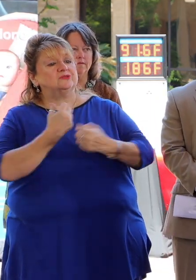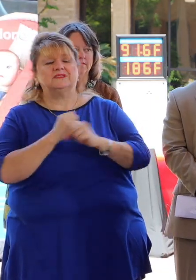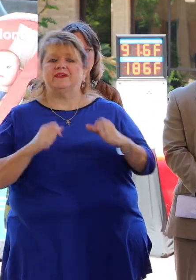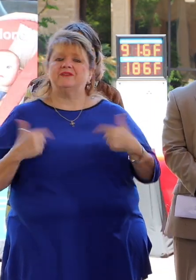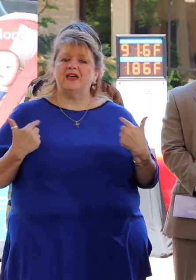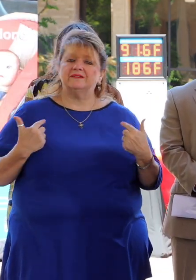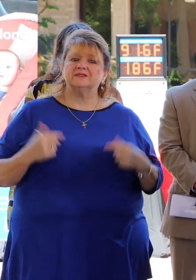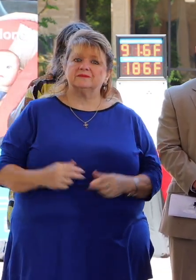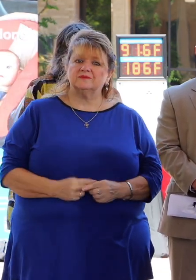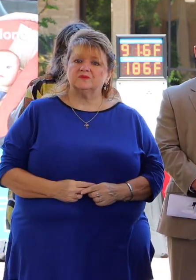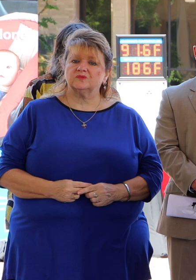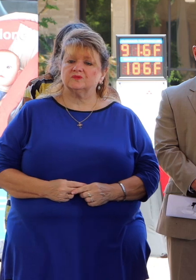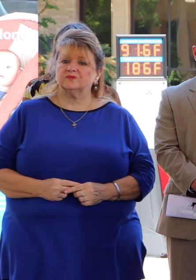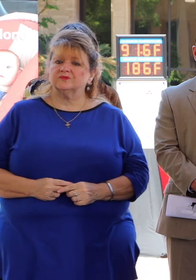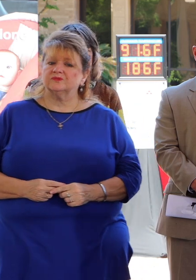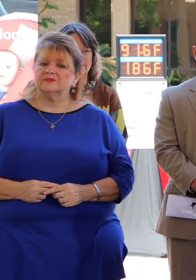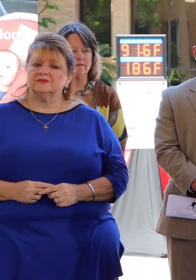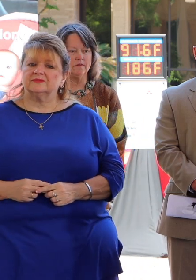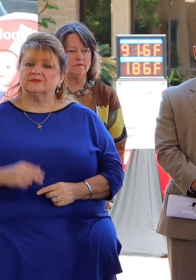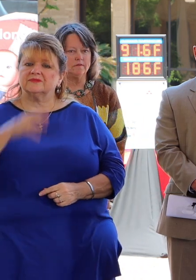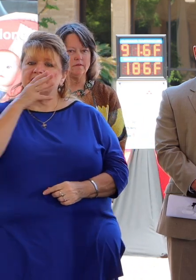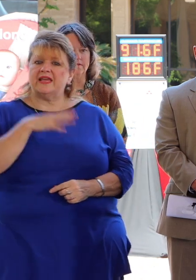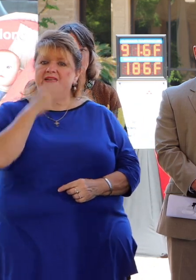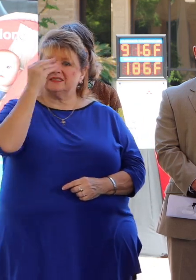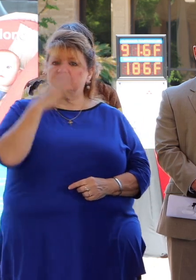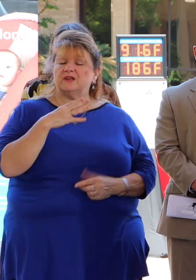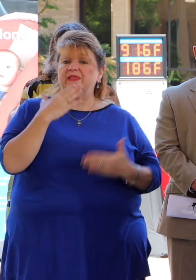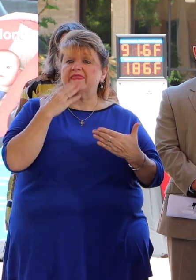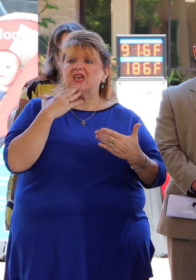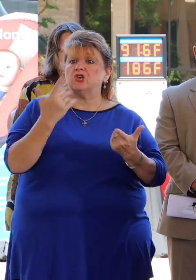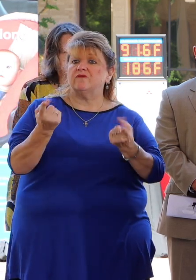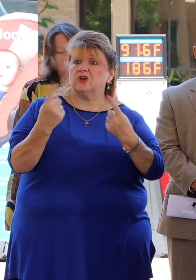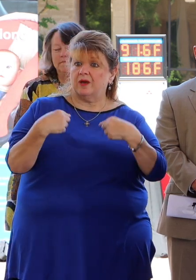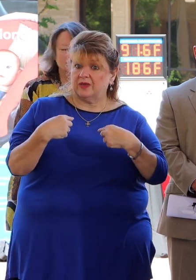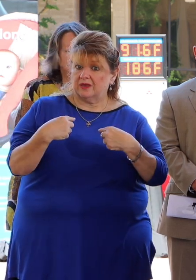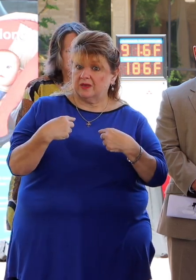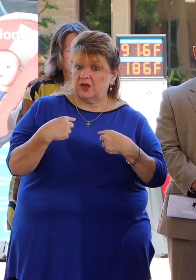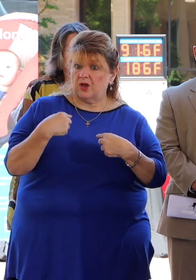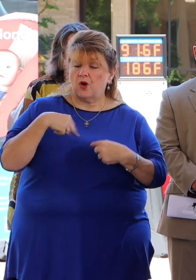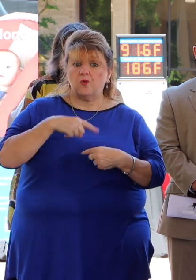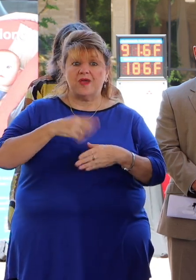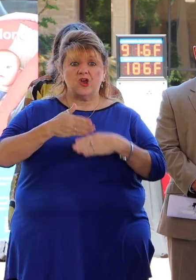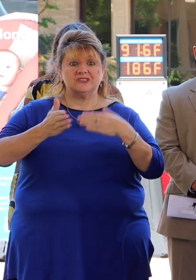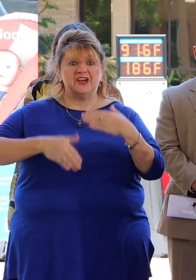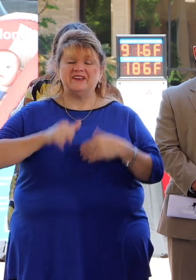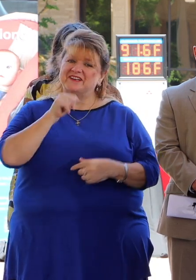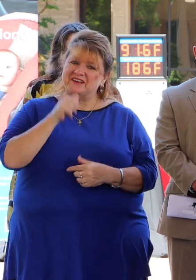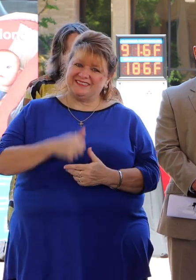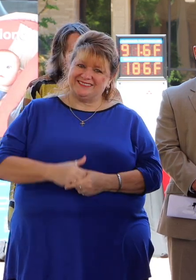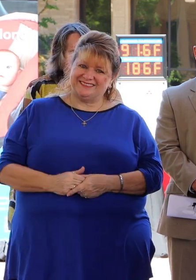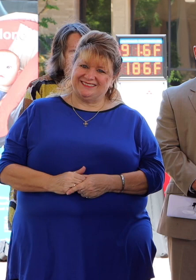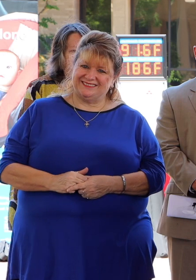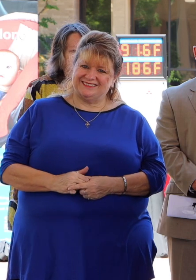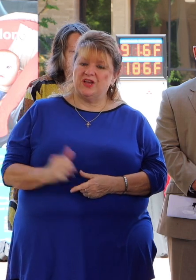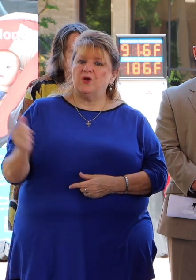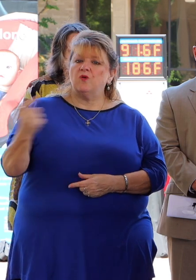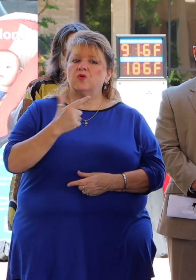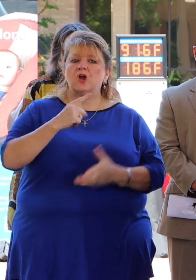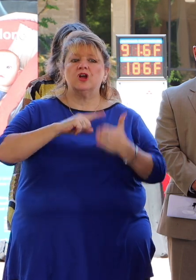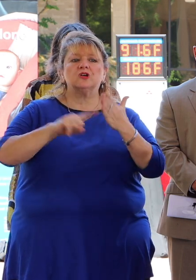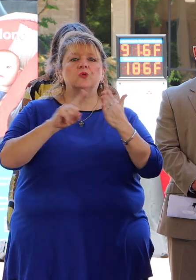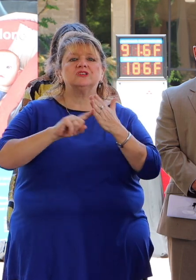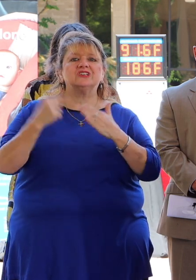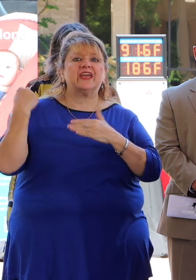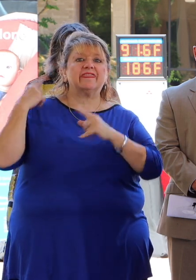lives. Ladies and gentlemen, thank you so much for coming. We are not done yet. We're all going to check the